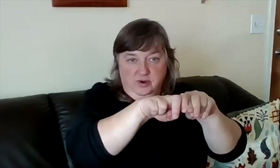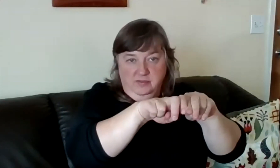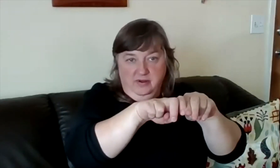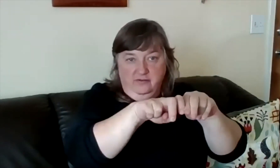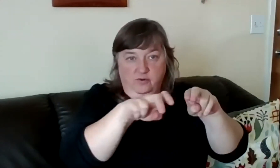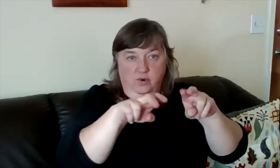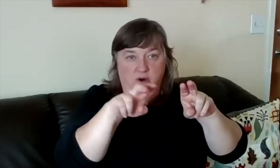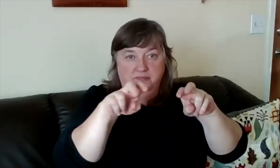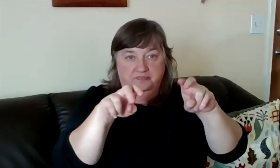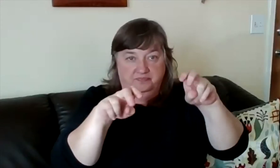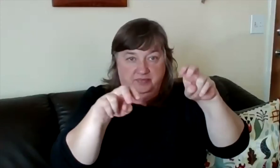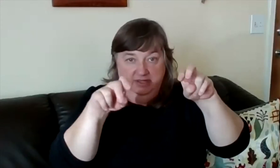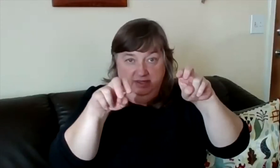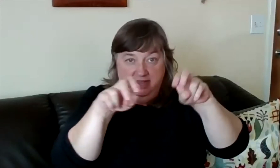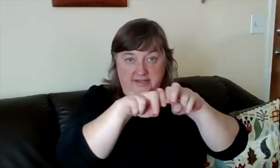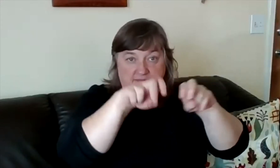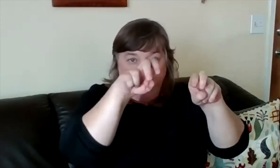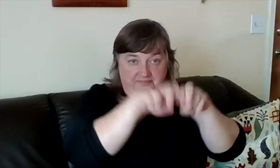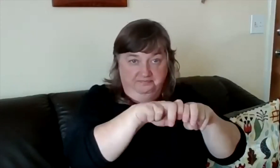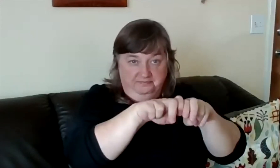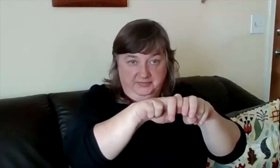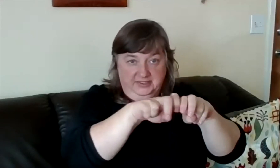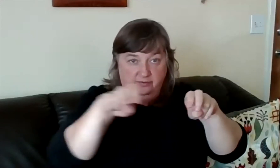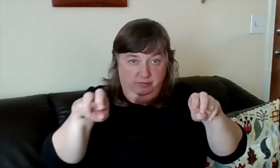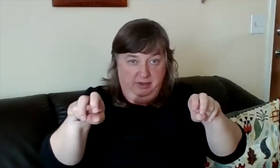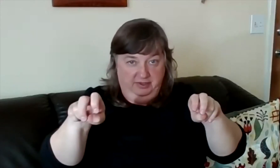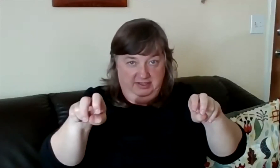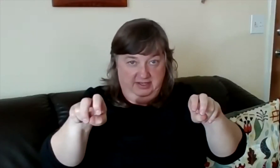room for these legs, several people to sit.